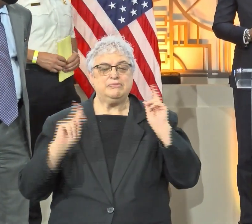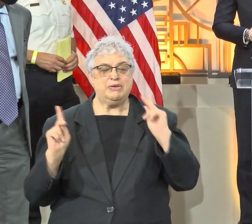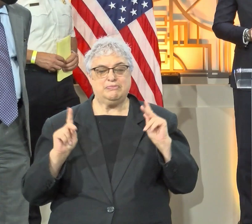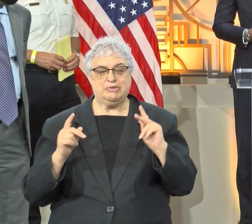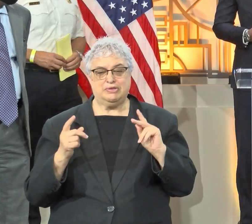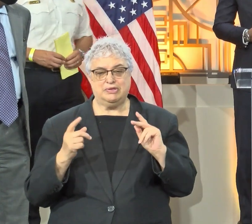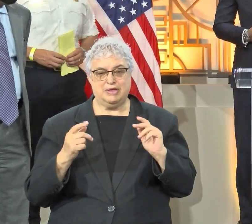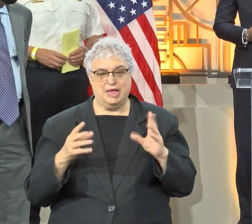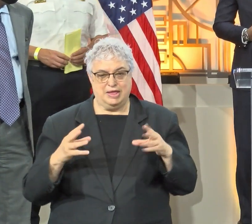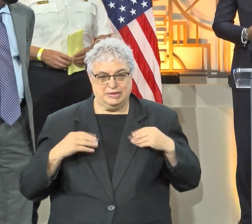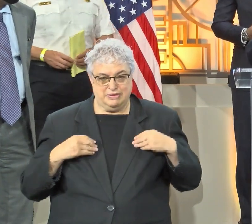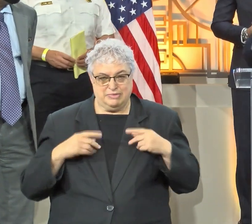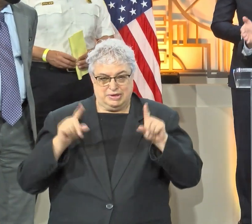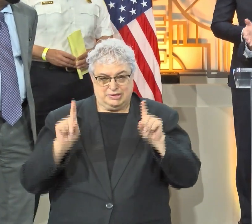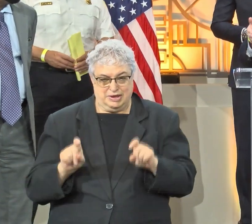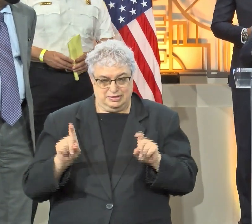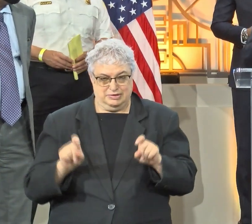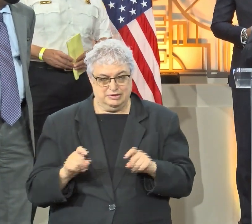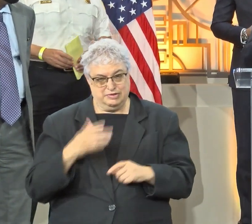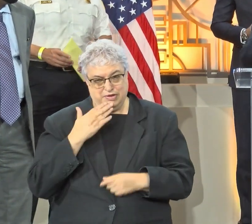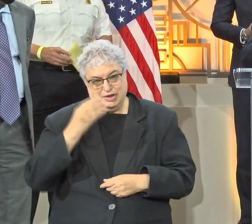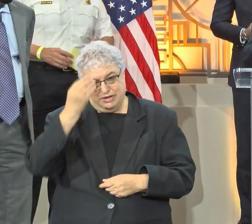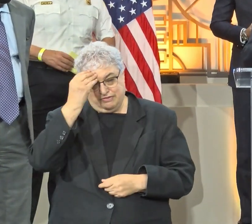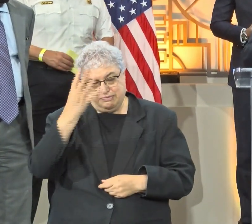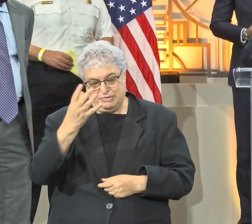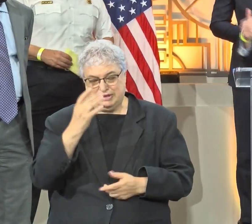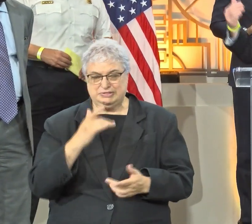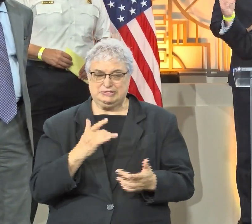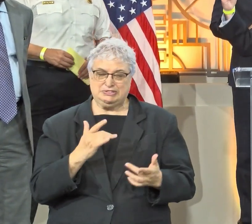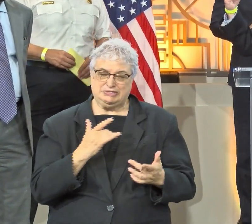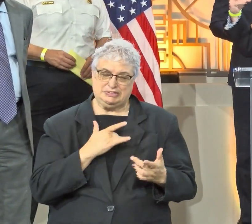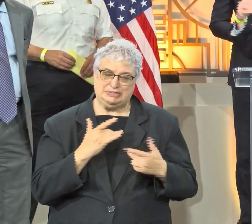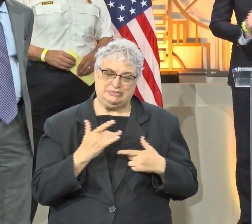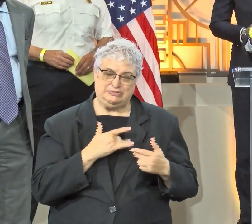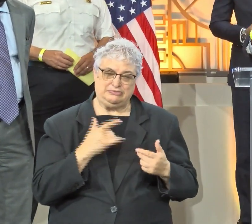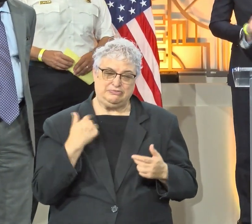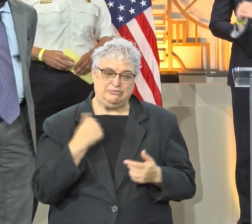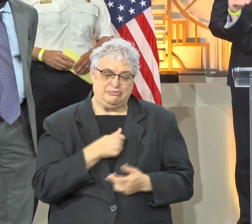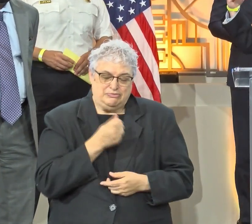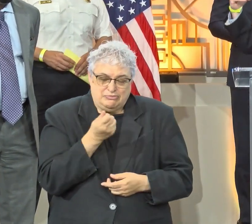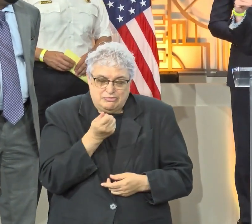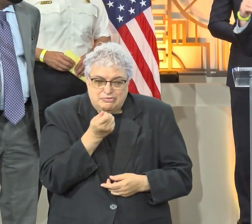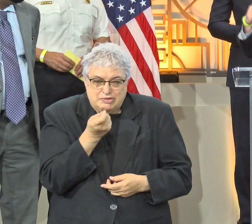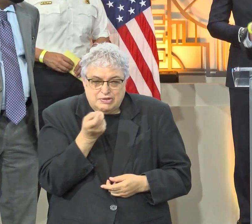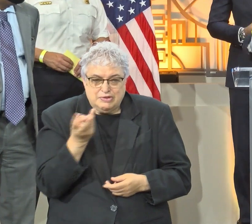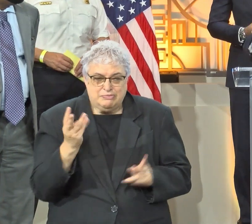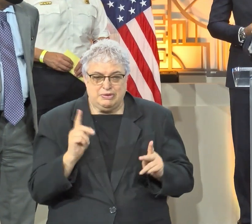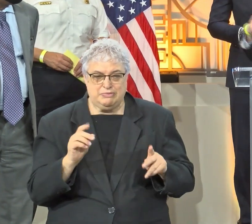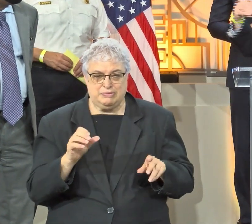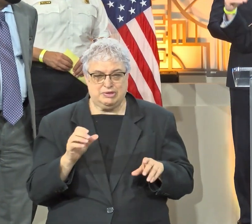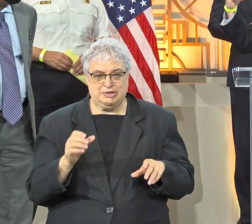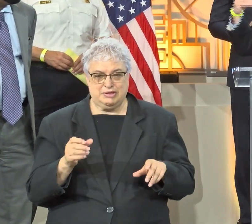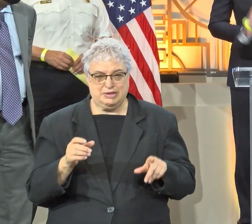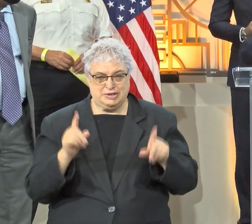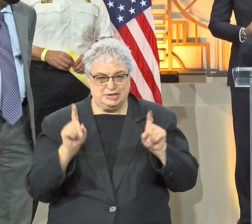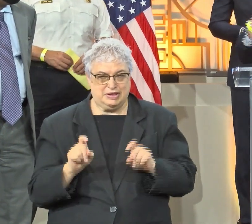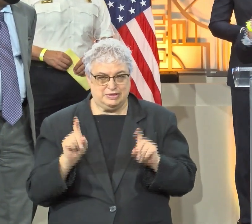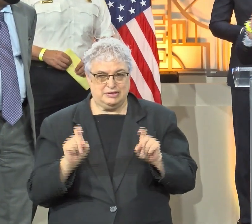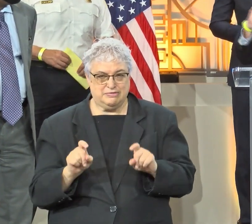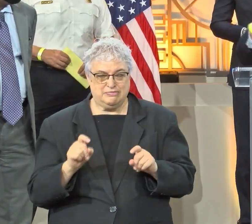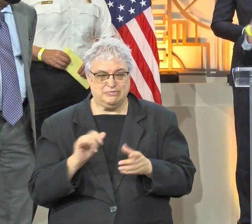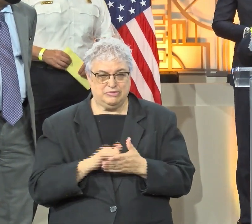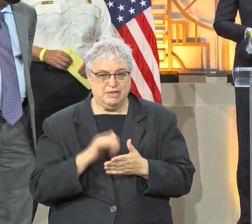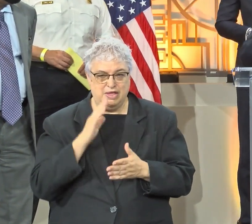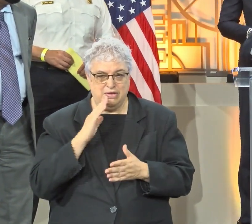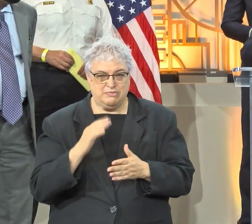performed. So while this is good information, I remain concerned that we have so few people going to get tested that at some point